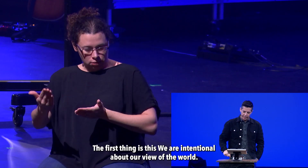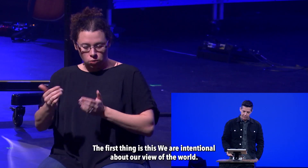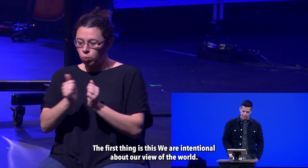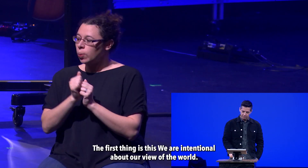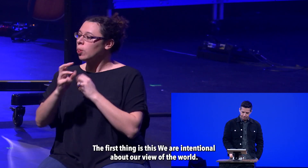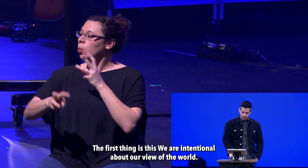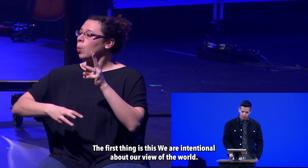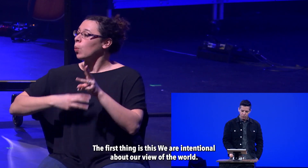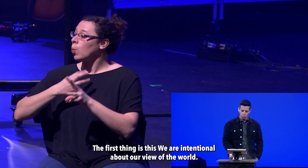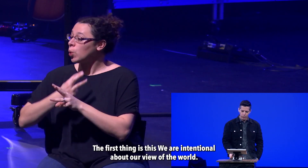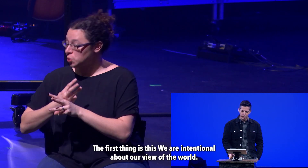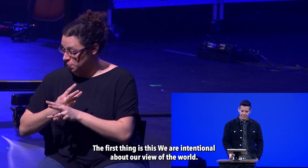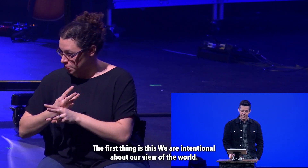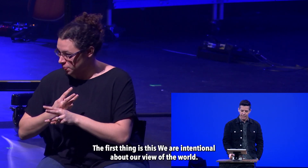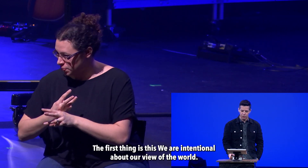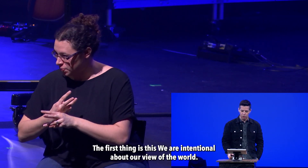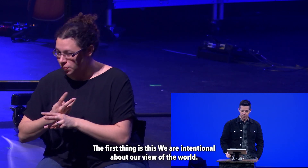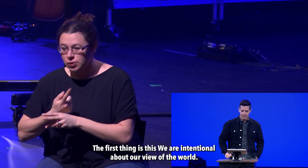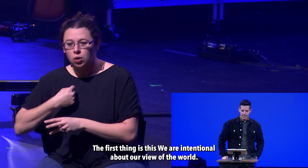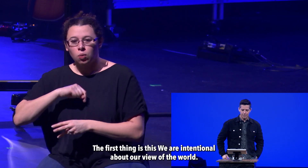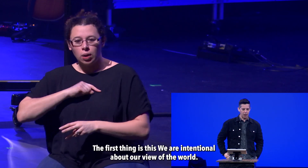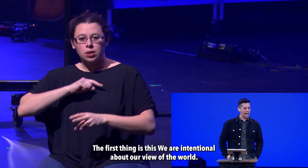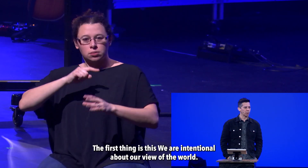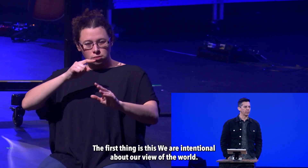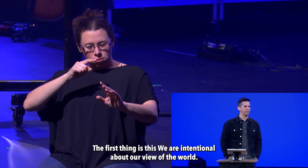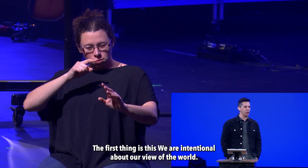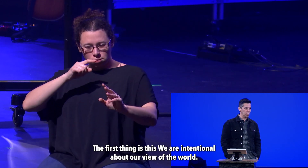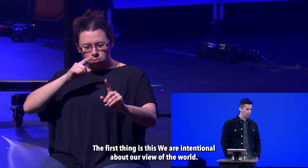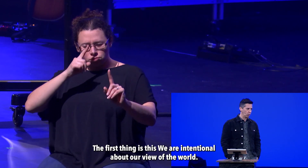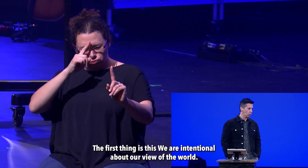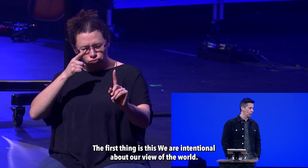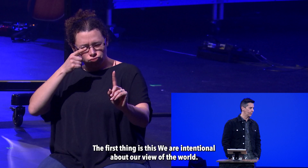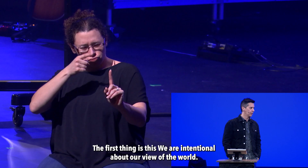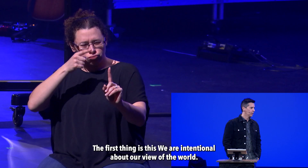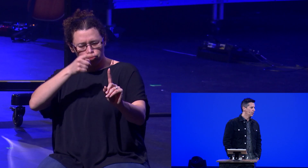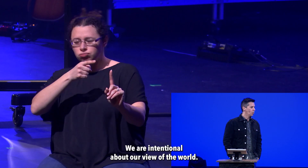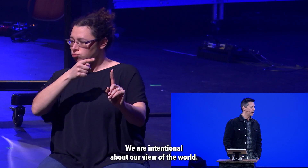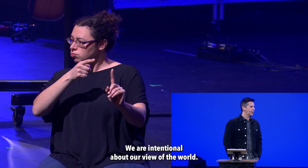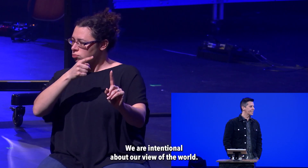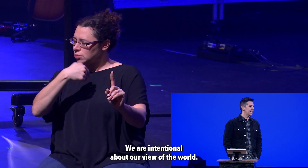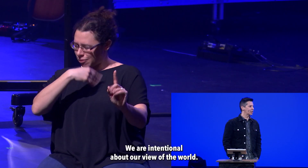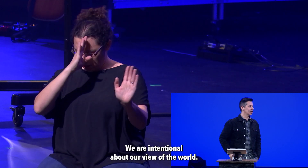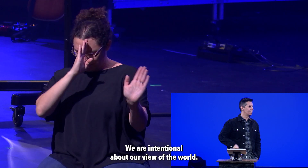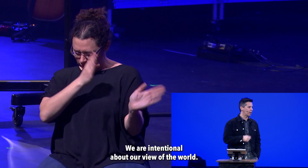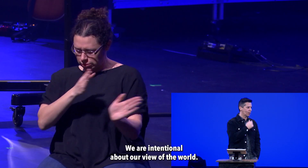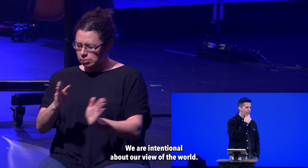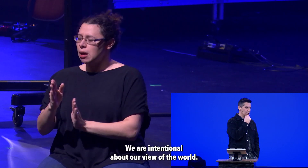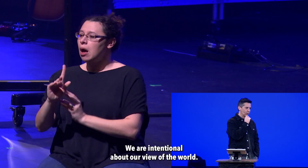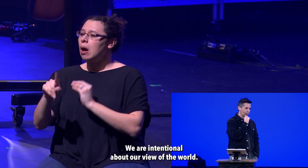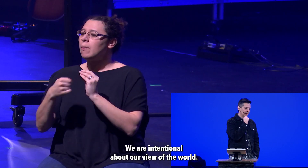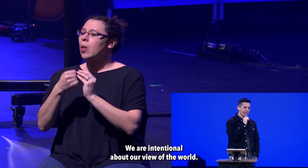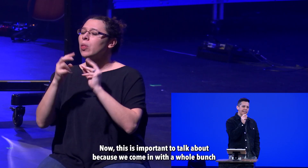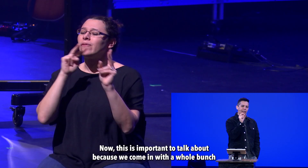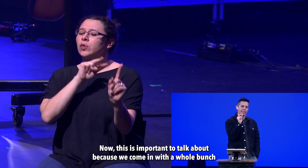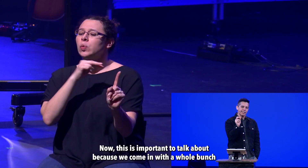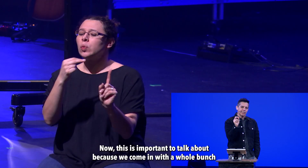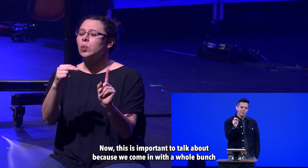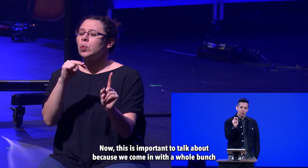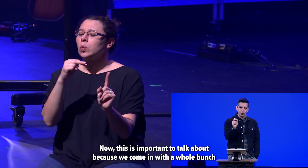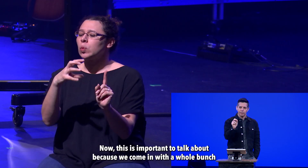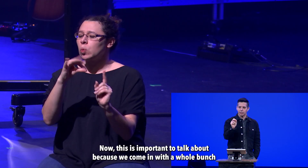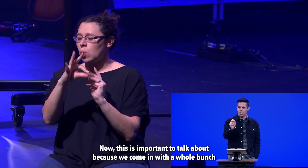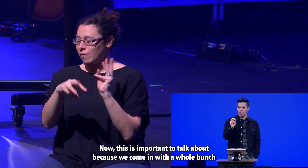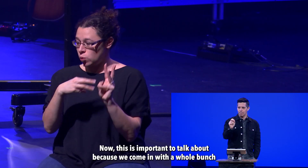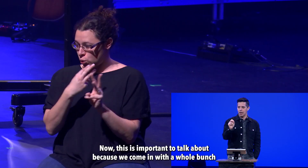The first thing is this: we are intentional about our view of the world. We are intentional about our view of the world. Now, this